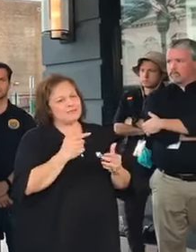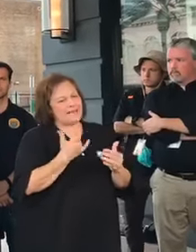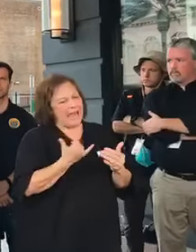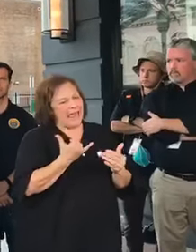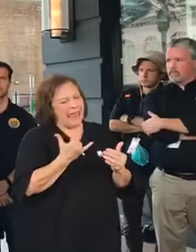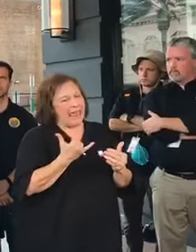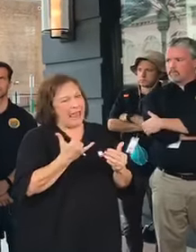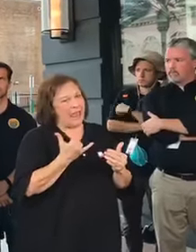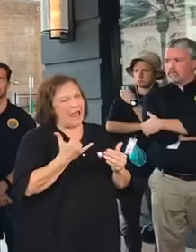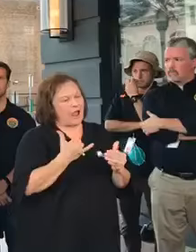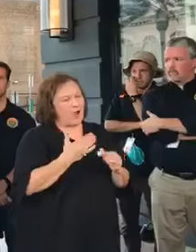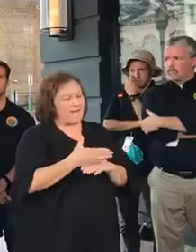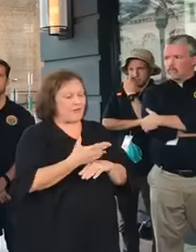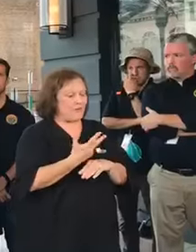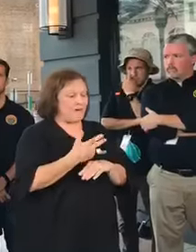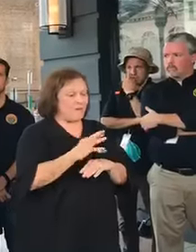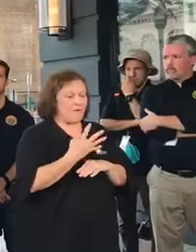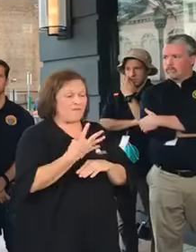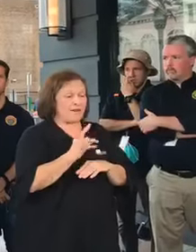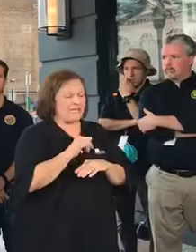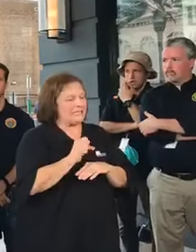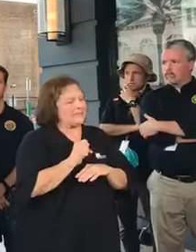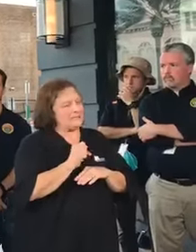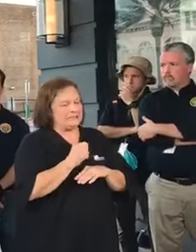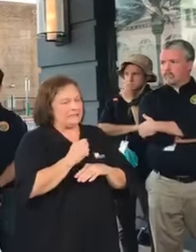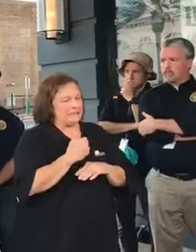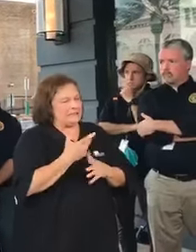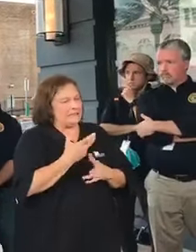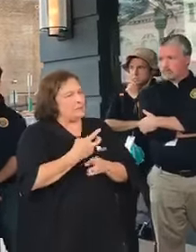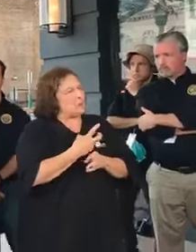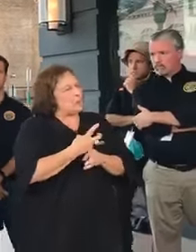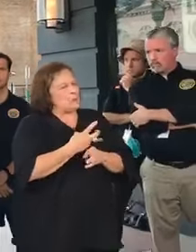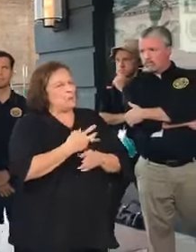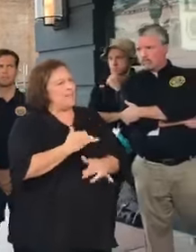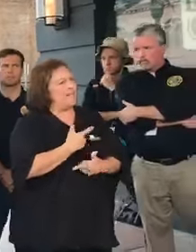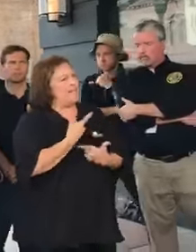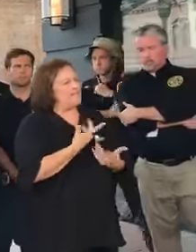Yes, you get past 3 or 4 days. Thank you all. Okay, guys. City leaders.